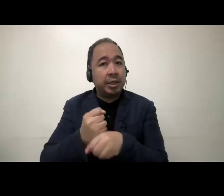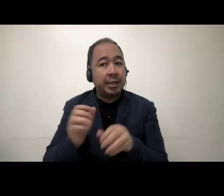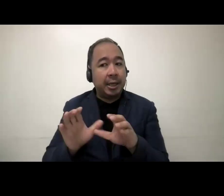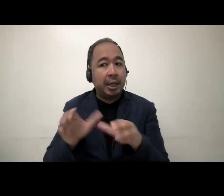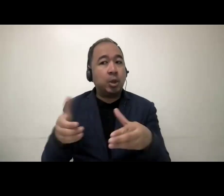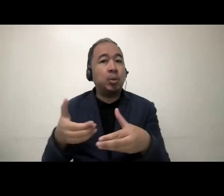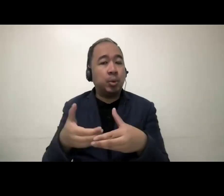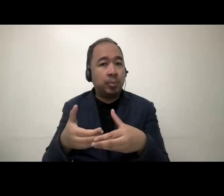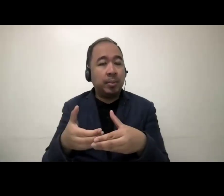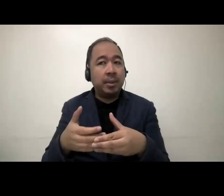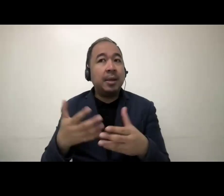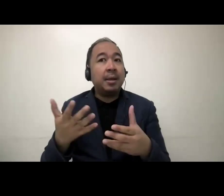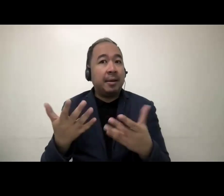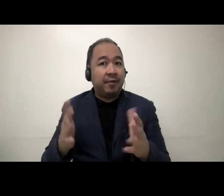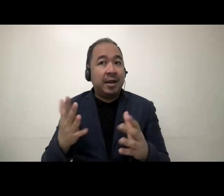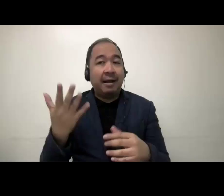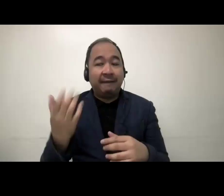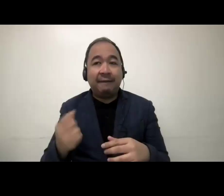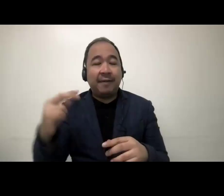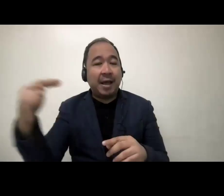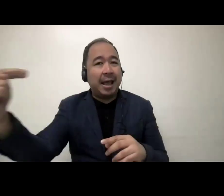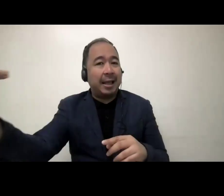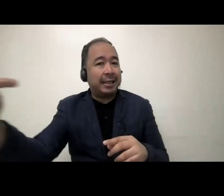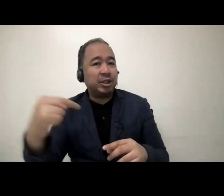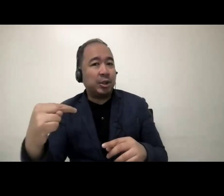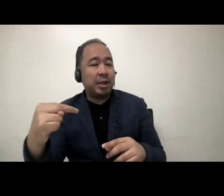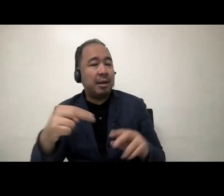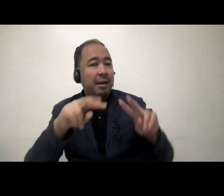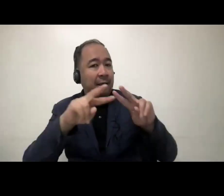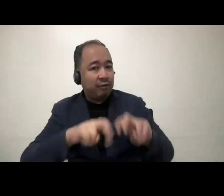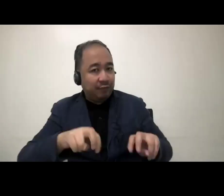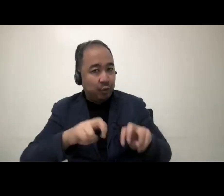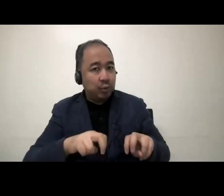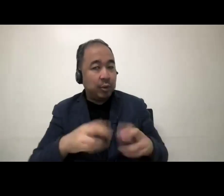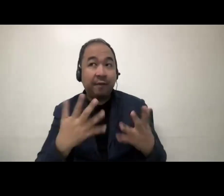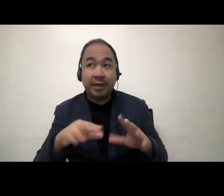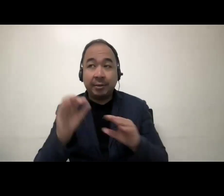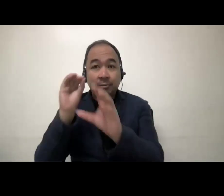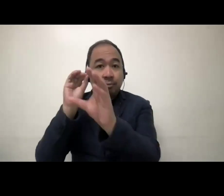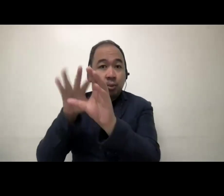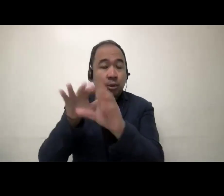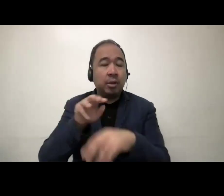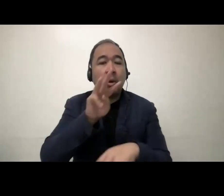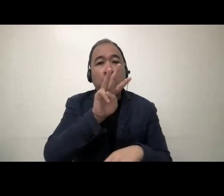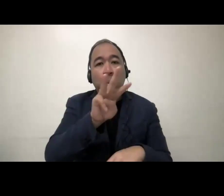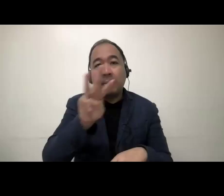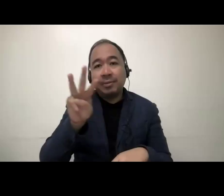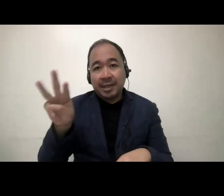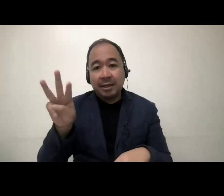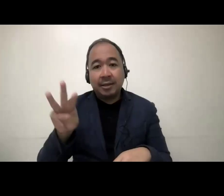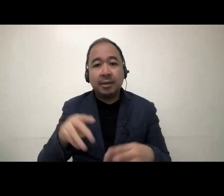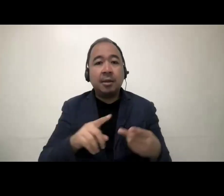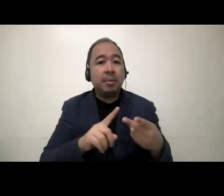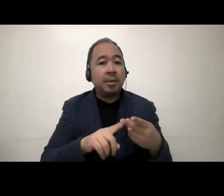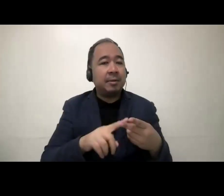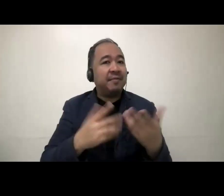had an external review. It's on our website, and we've got a consultation paper out at the moment, and there are a number of questions that are out